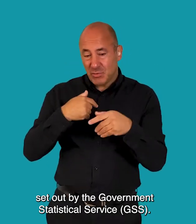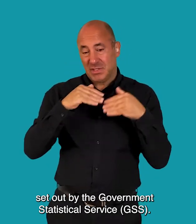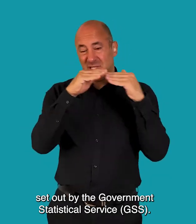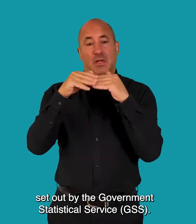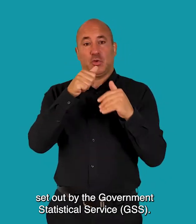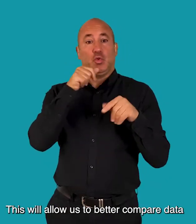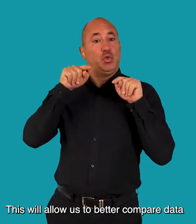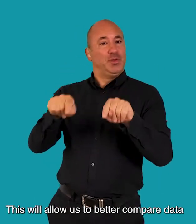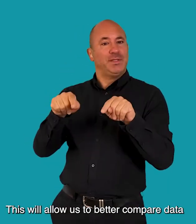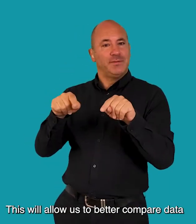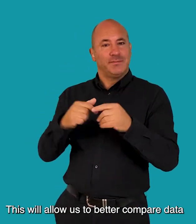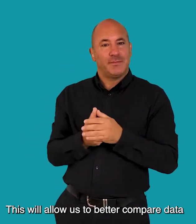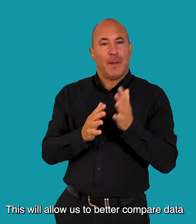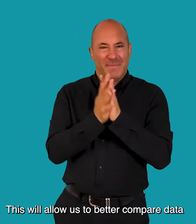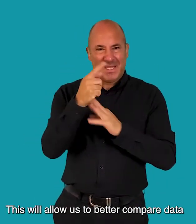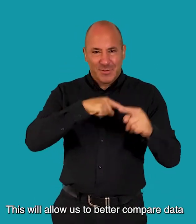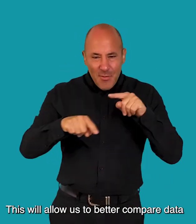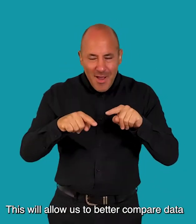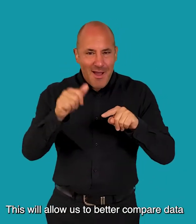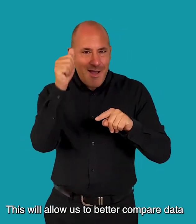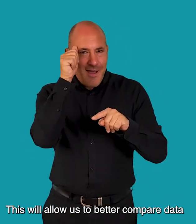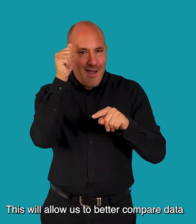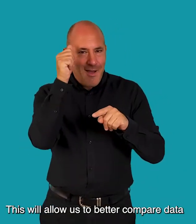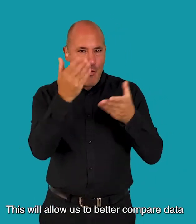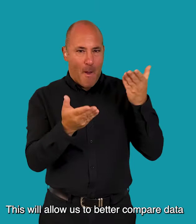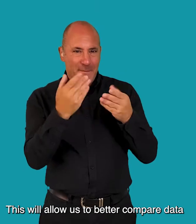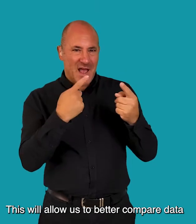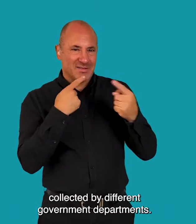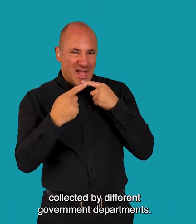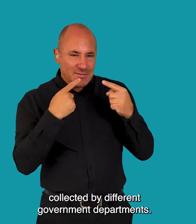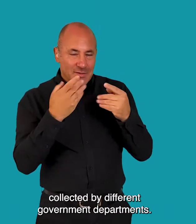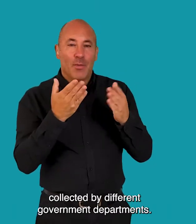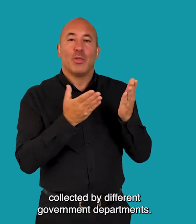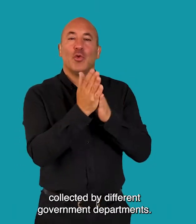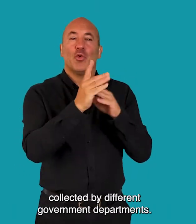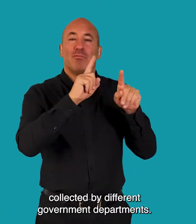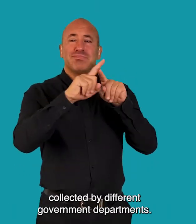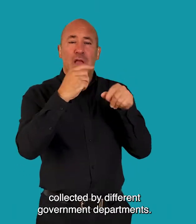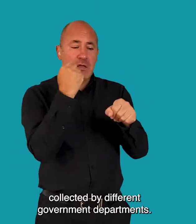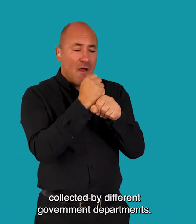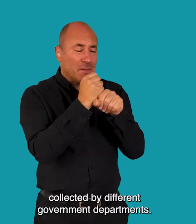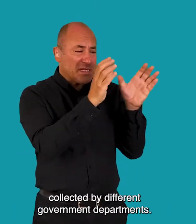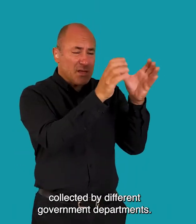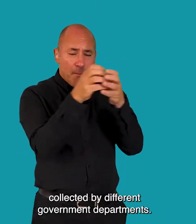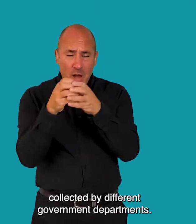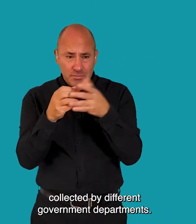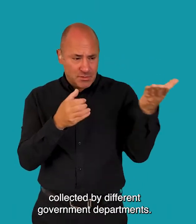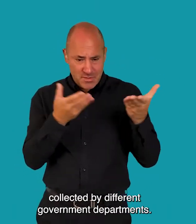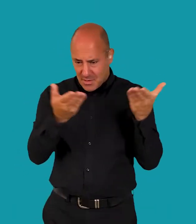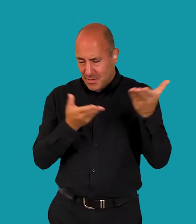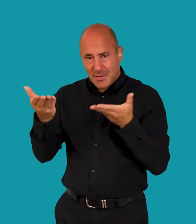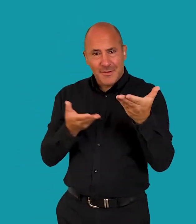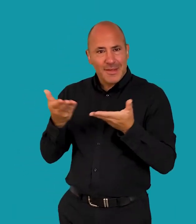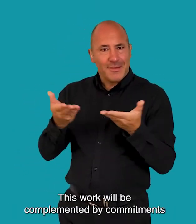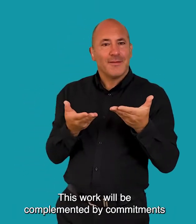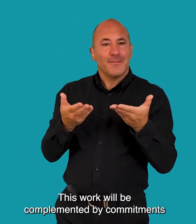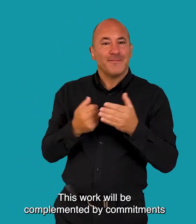(GSS). This will allow us to better compare data collected by different government departments. This work